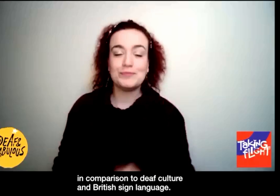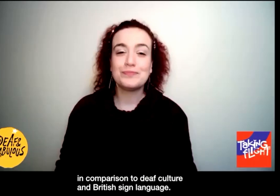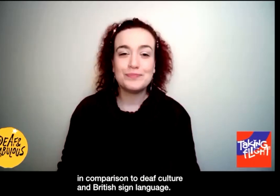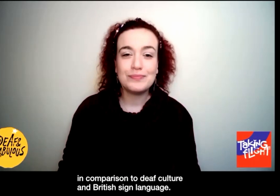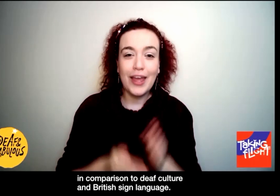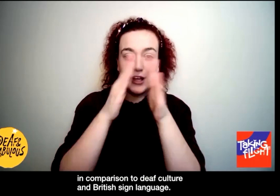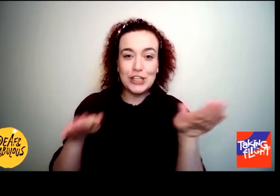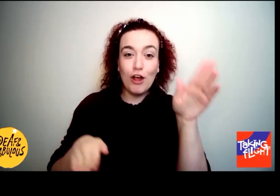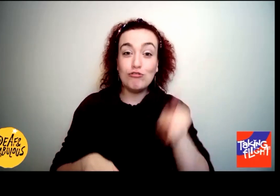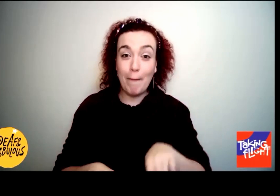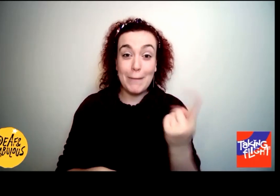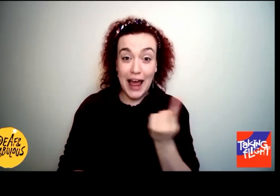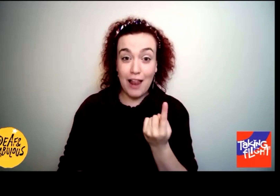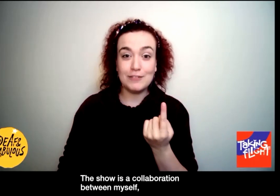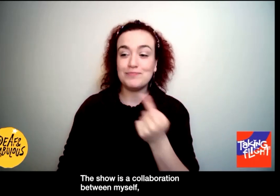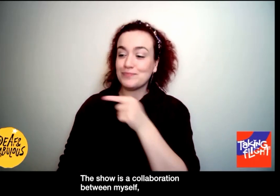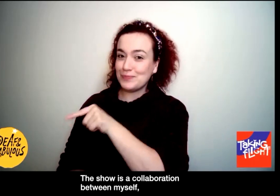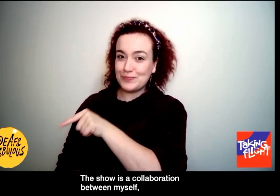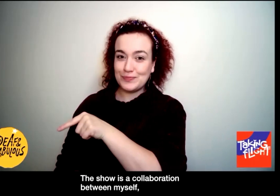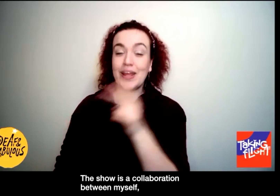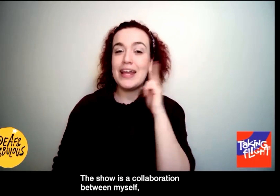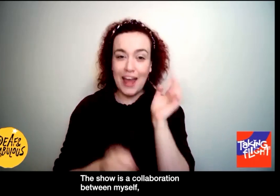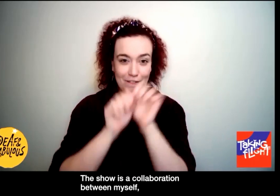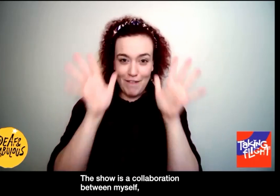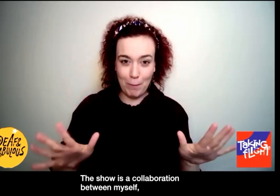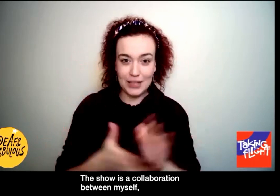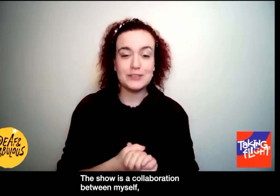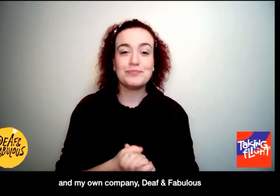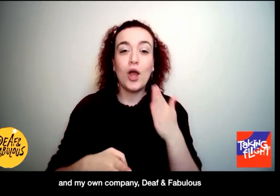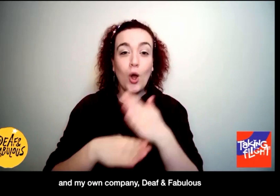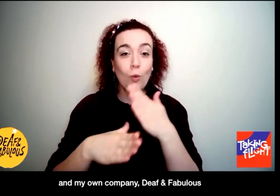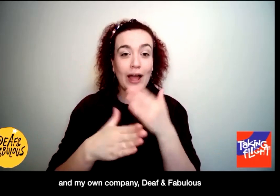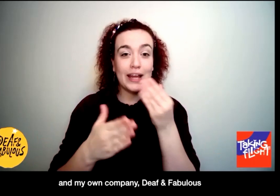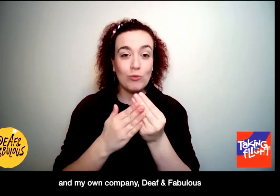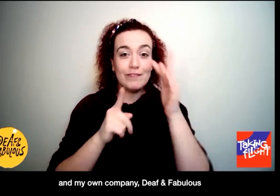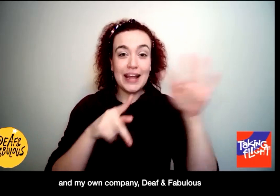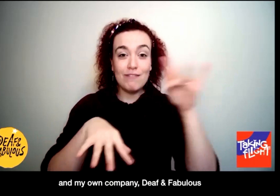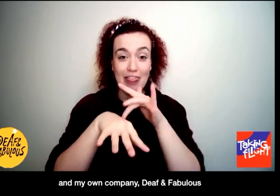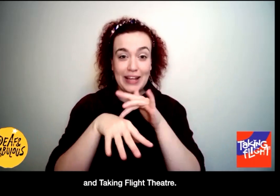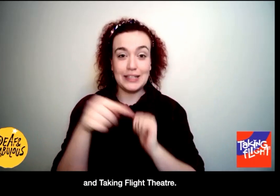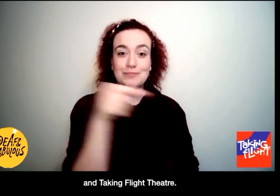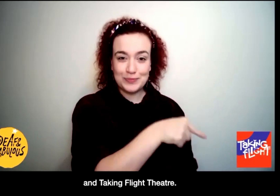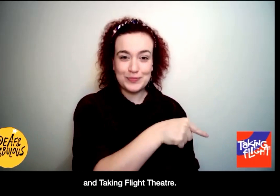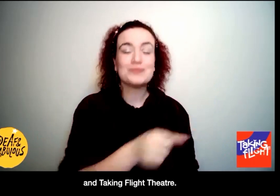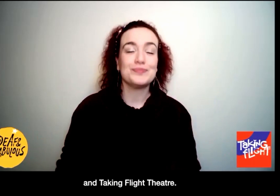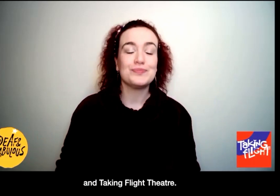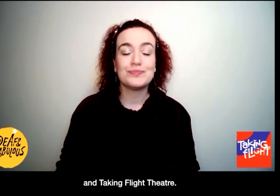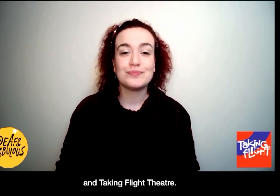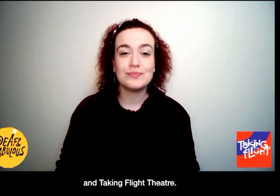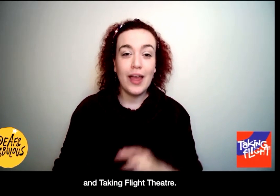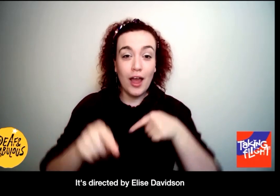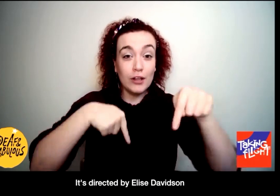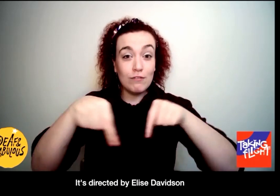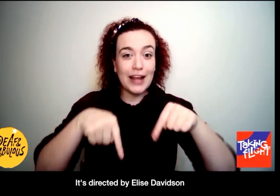culture and British Sign Language. The show is a collaboration between myself and my own company, Deaf and Fabulous, and Taking Flight